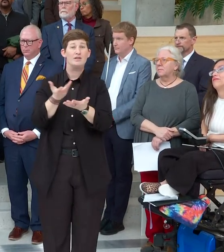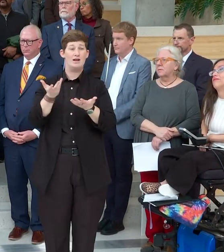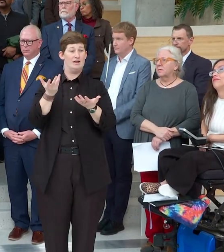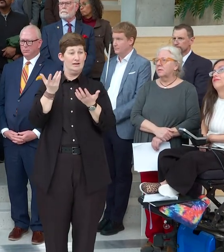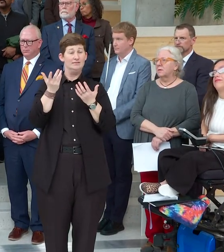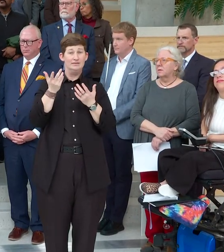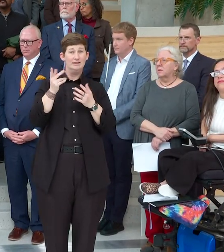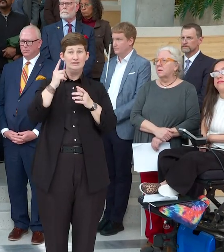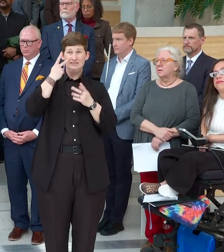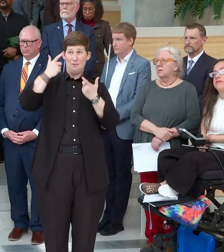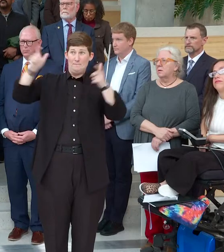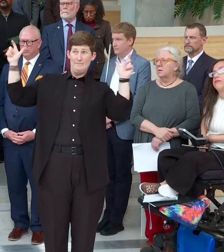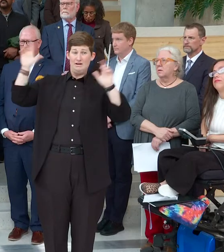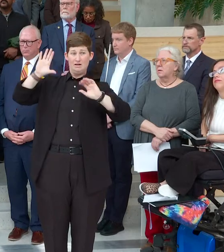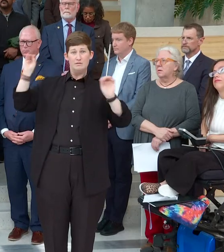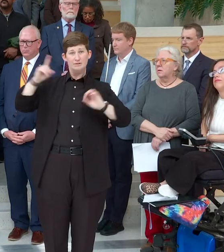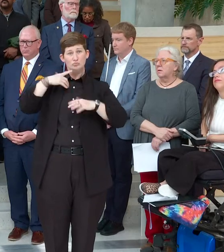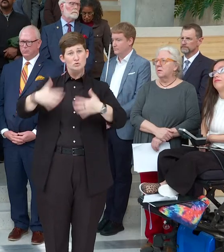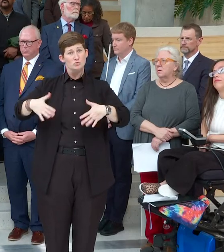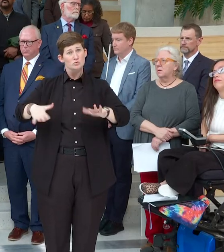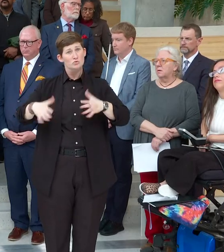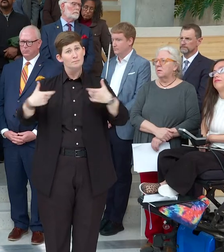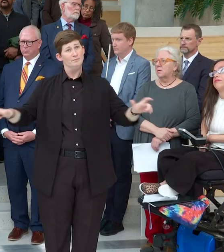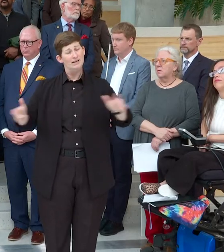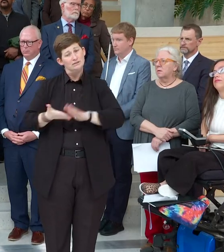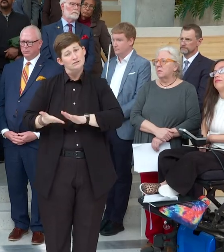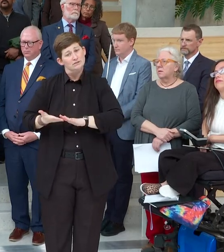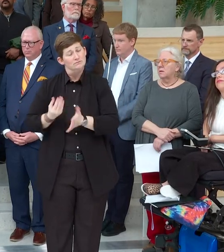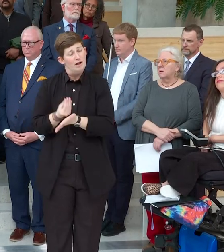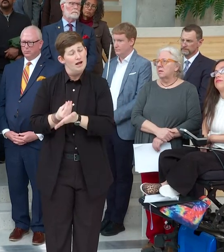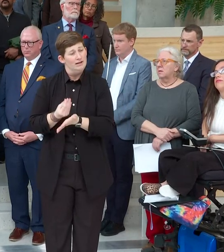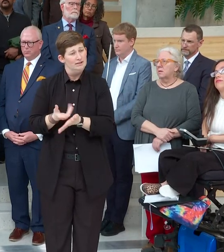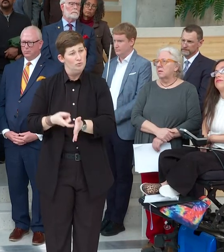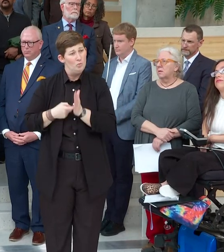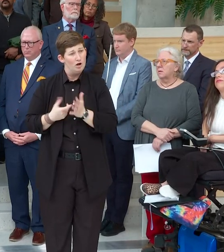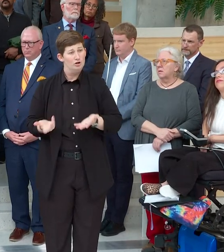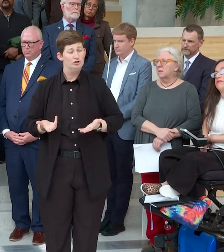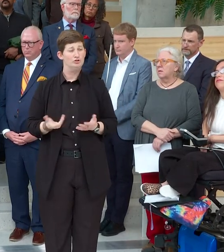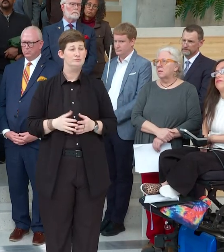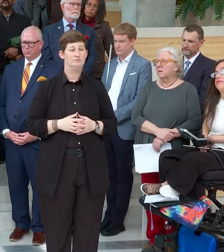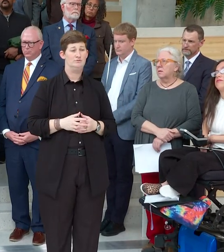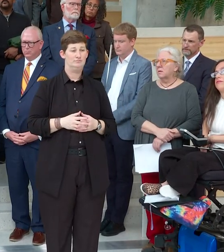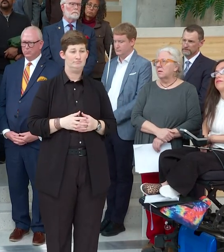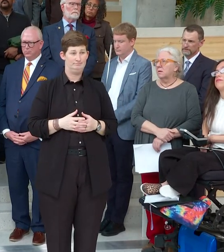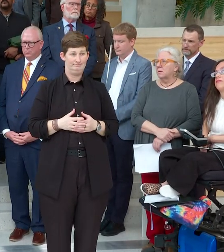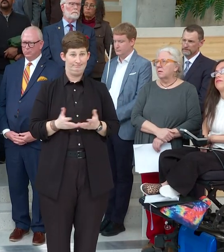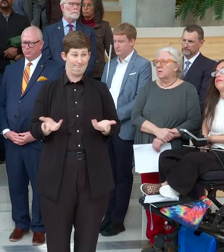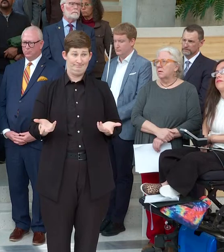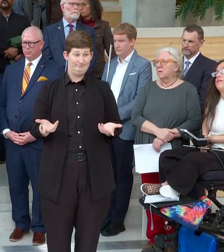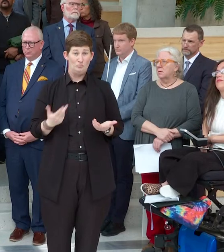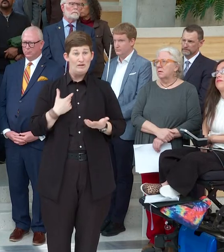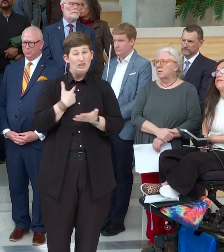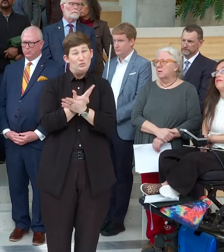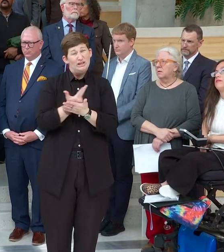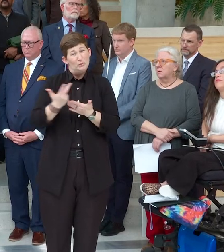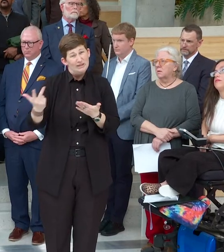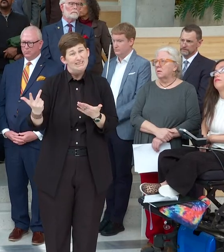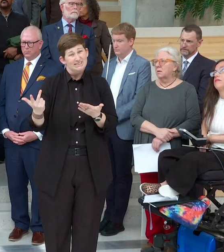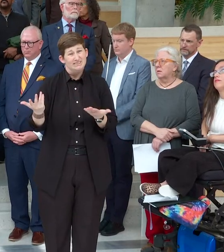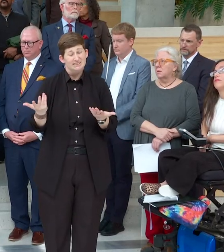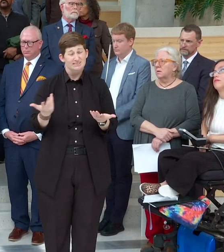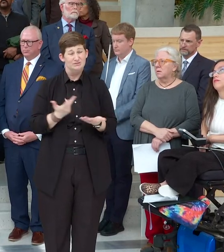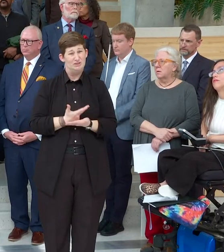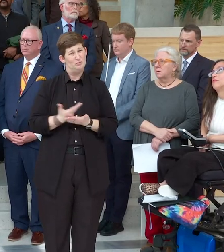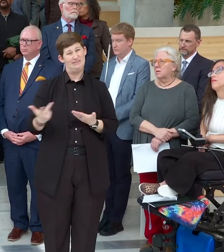running. And so the reality is that this doesn't get set up in this short period of time, period. And,